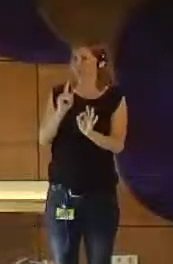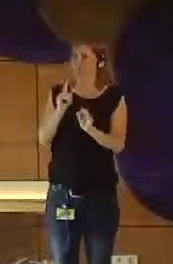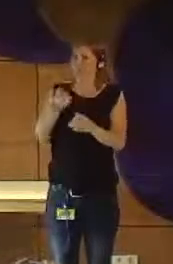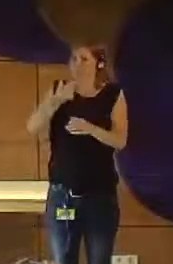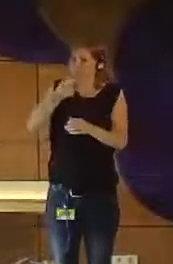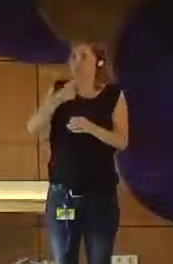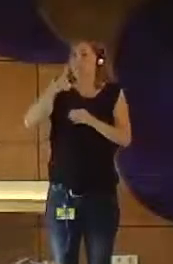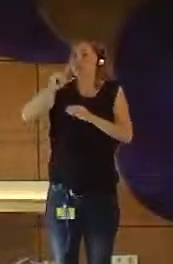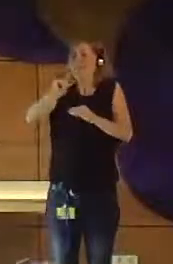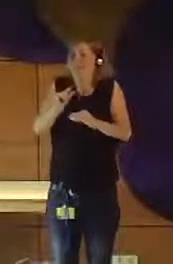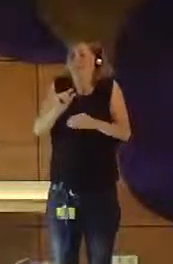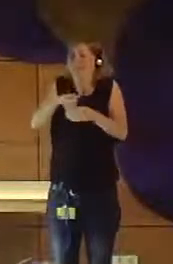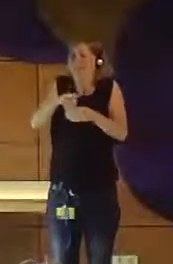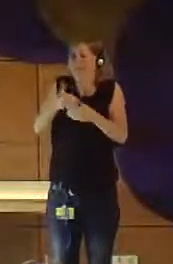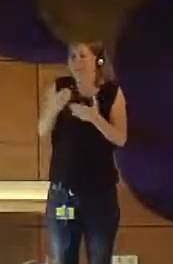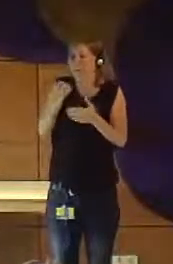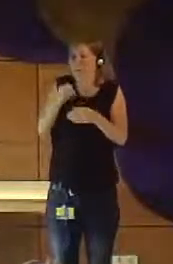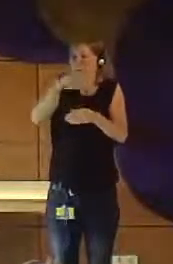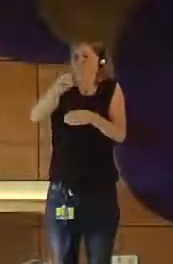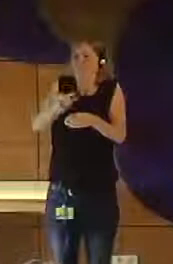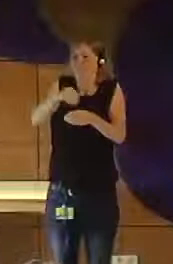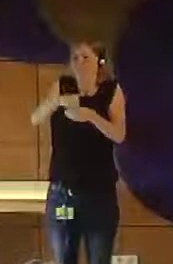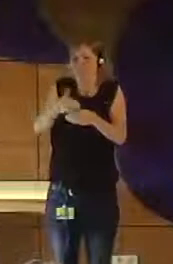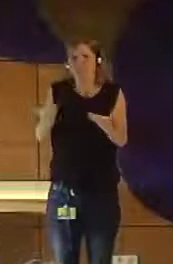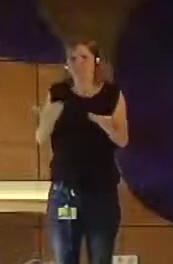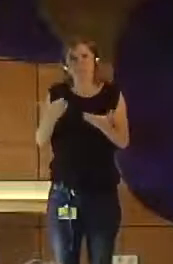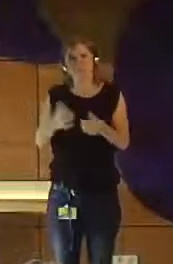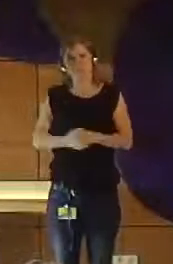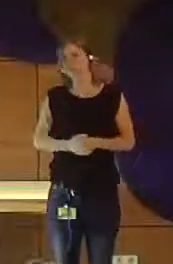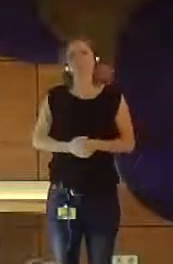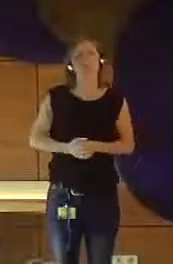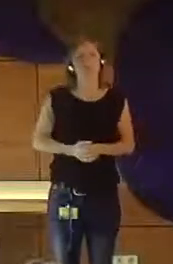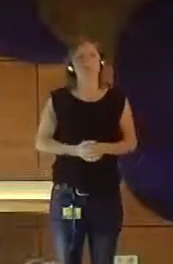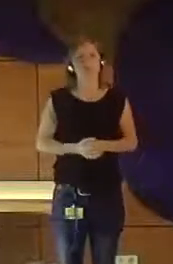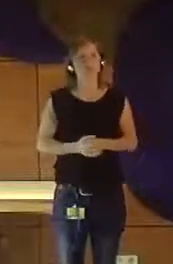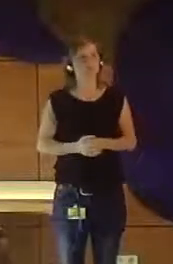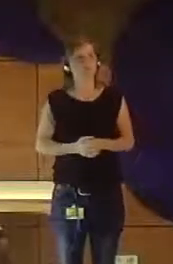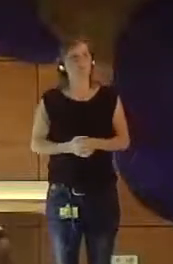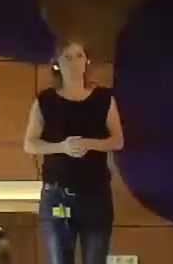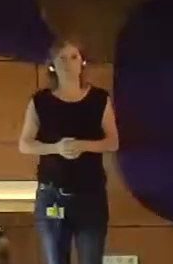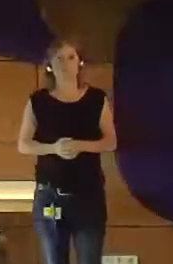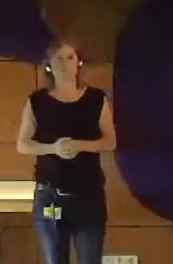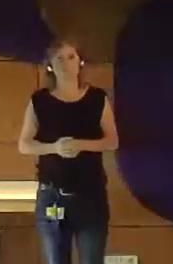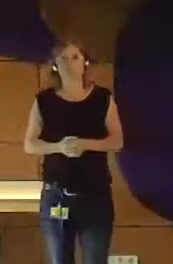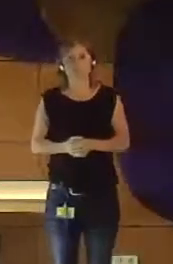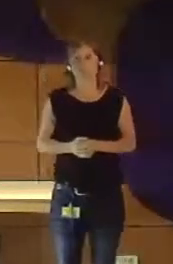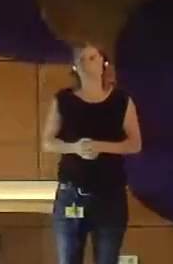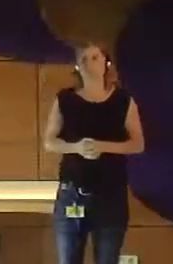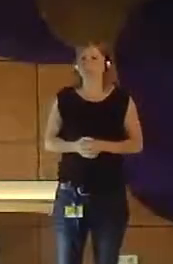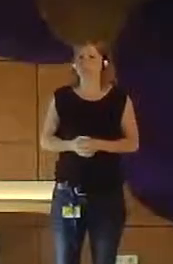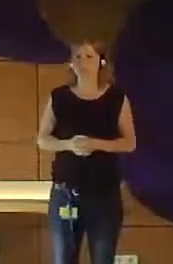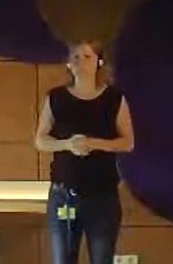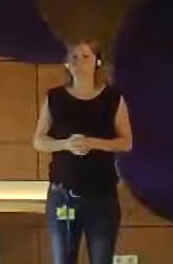bleeding. Das ist Otherwise, nicht so no breakthrough bleeding. It's she has no problems with bleeding and everything.